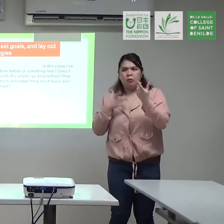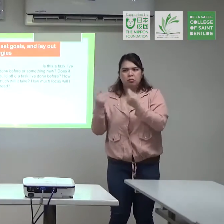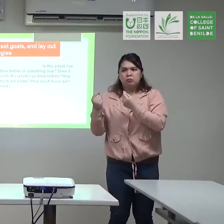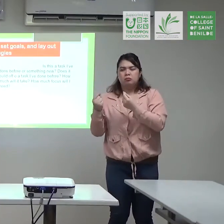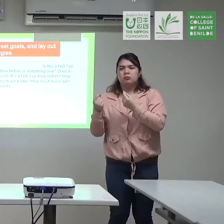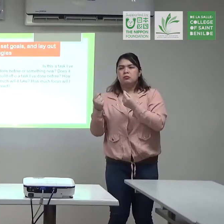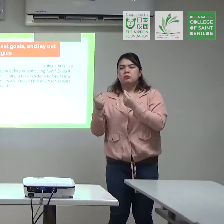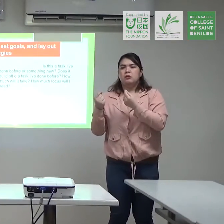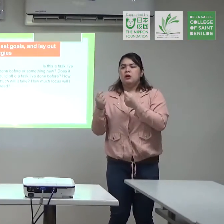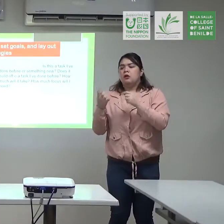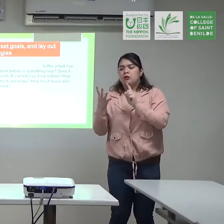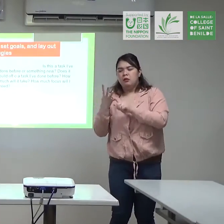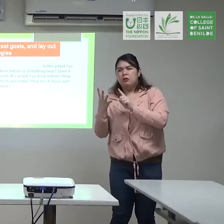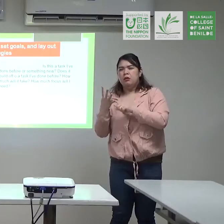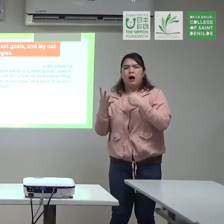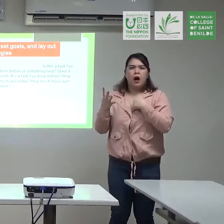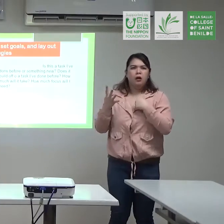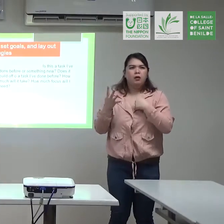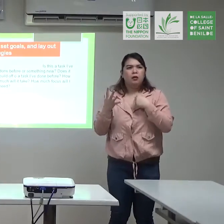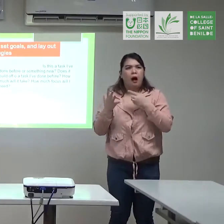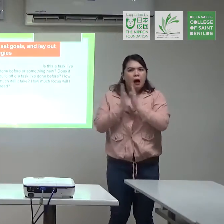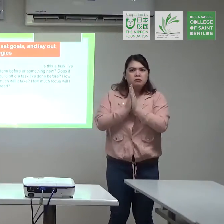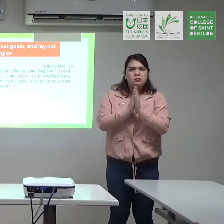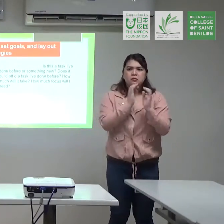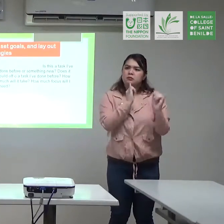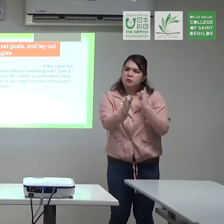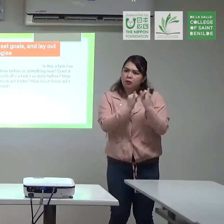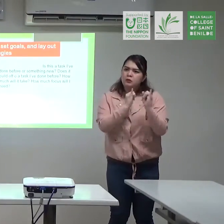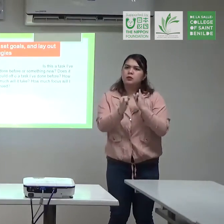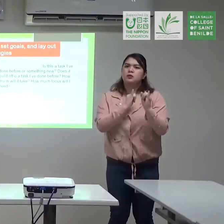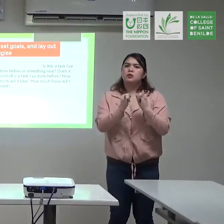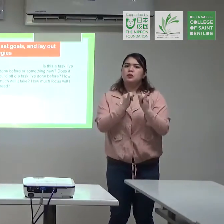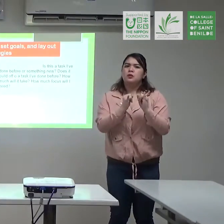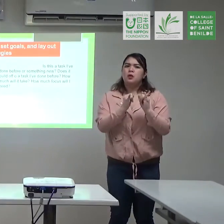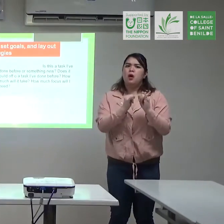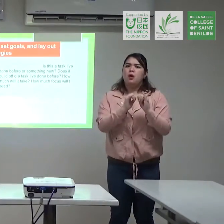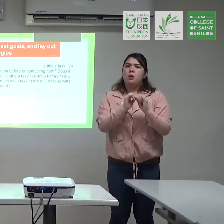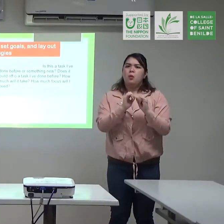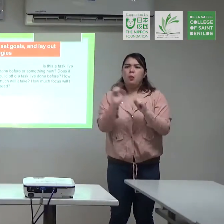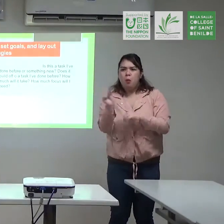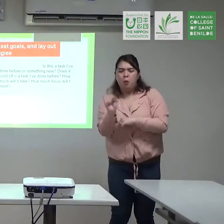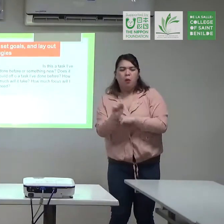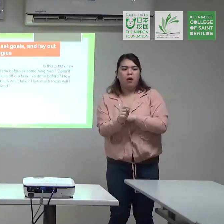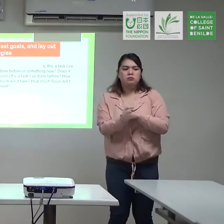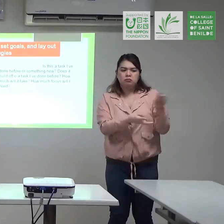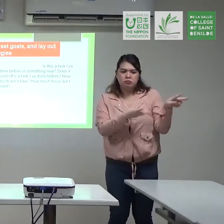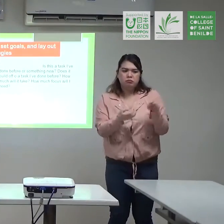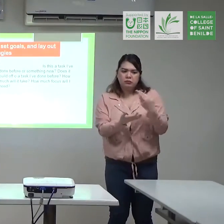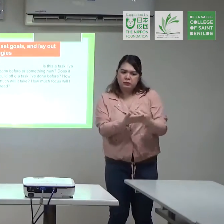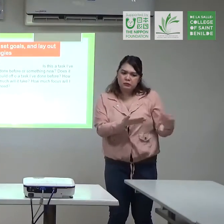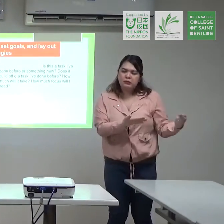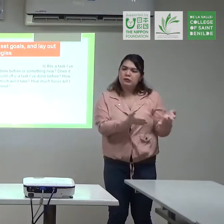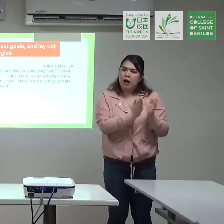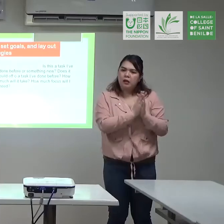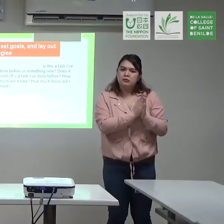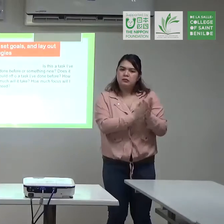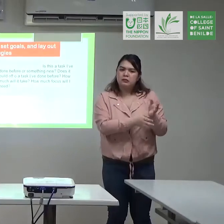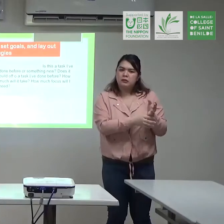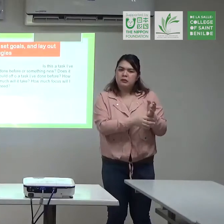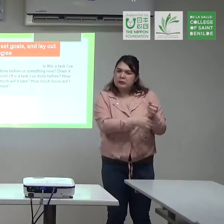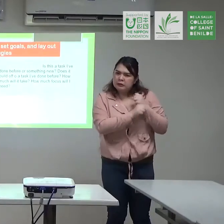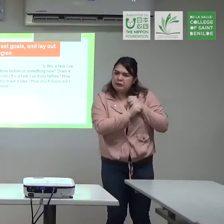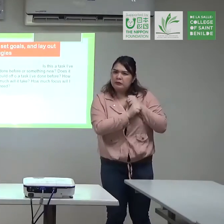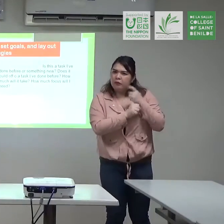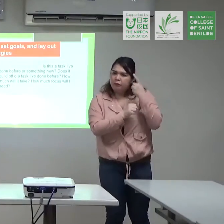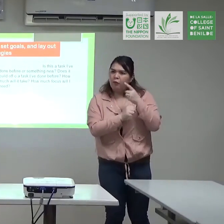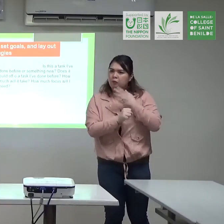do? What are the interviews I have to make? What are the resources I need to have? So these are the questions